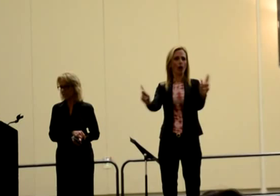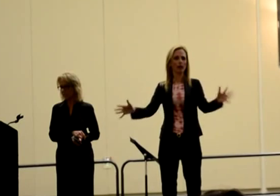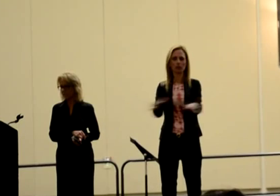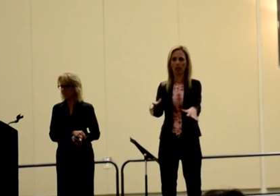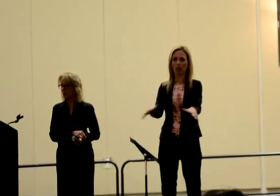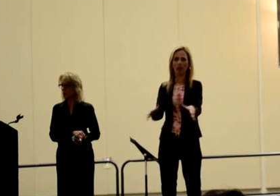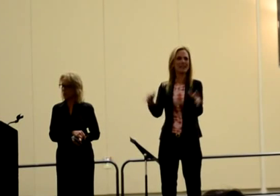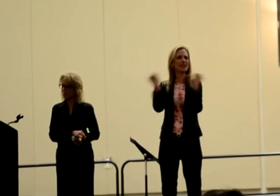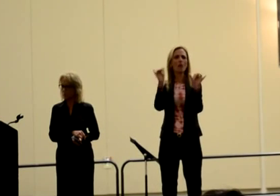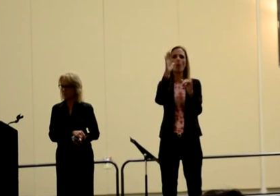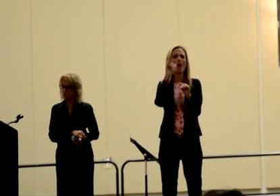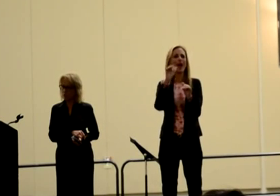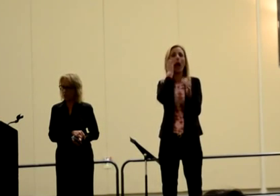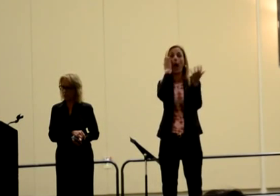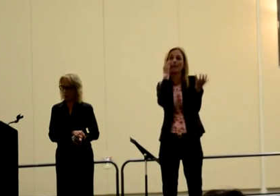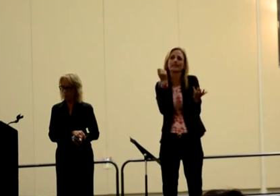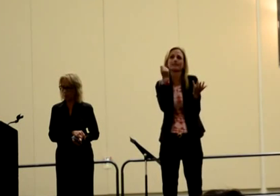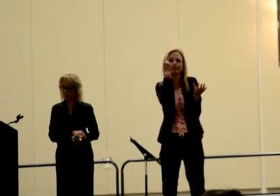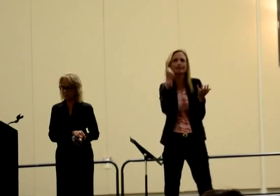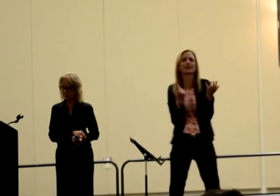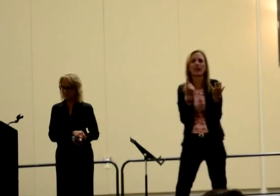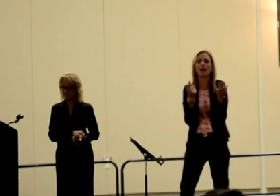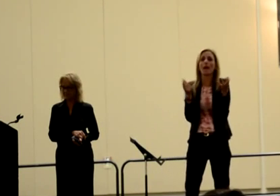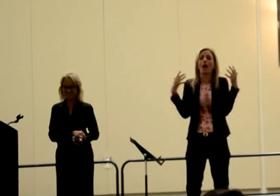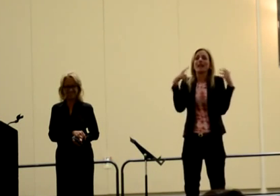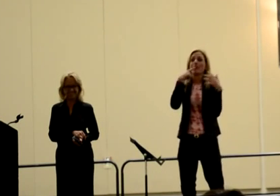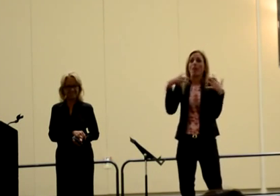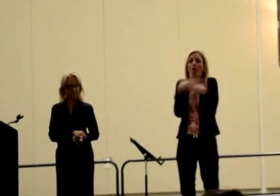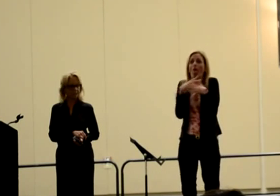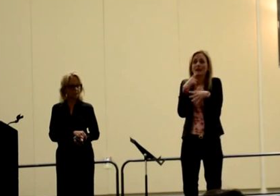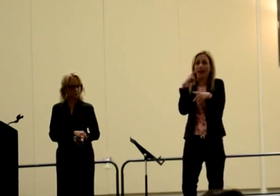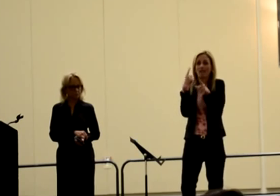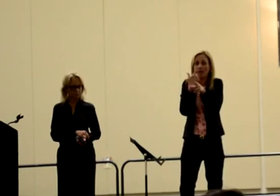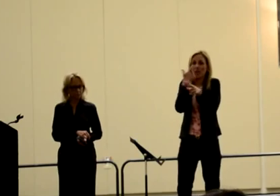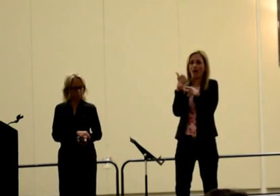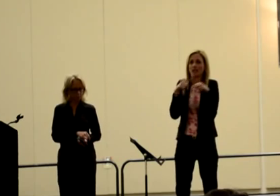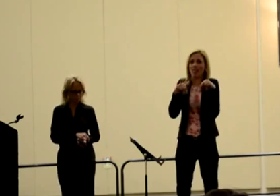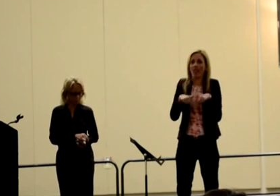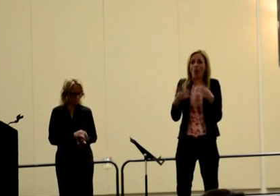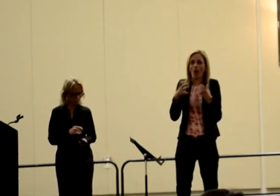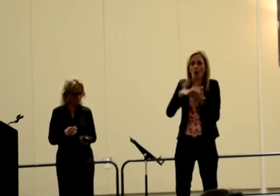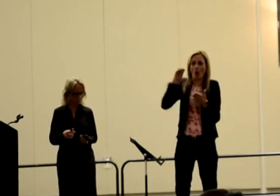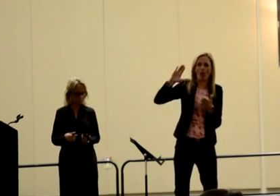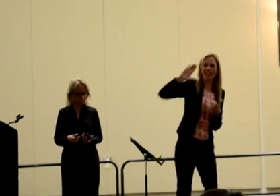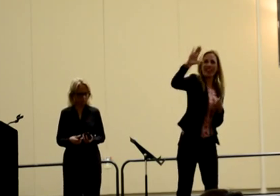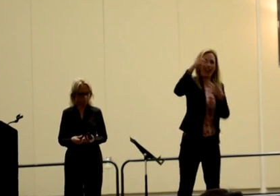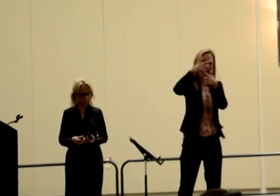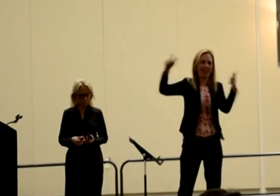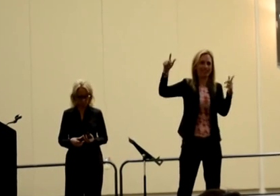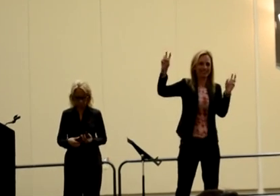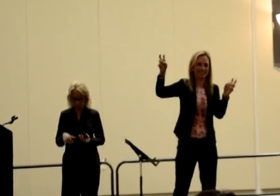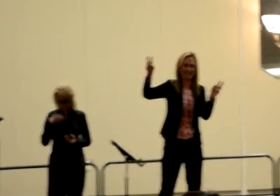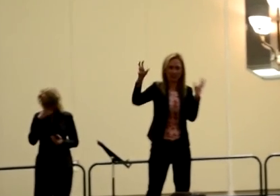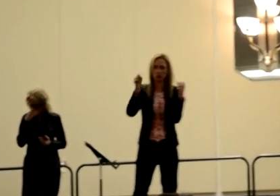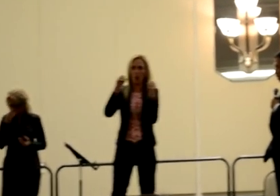people together. And I mean, it's just like the same way. I mean, hearing people might be afraid of deaf people because they want to be able to